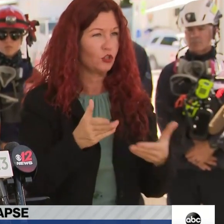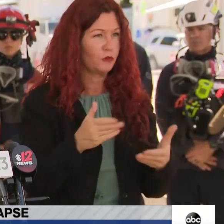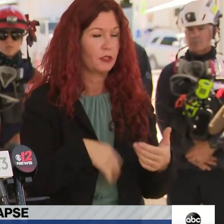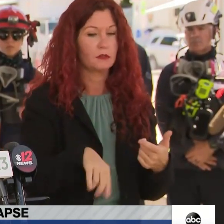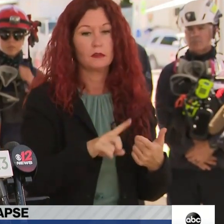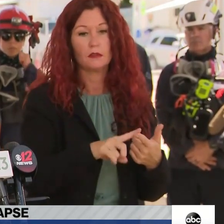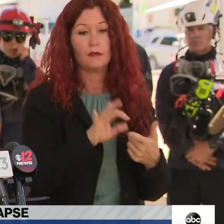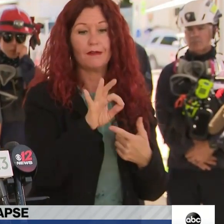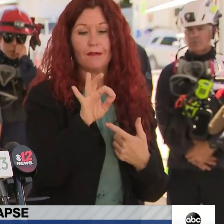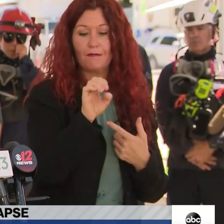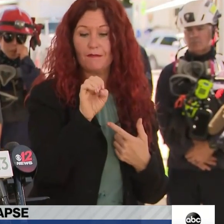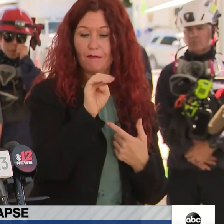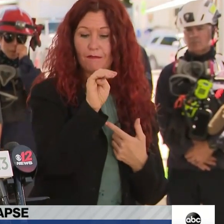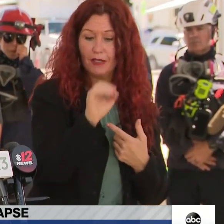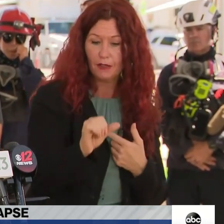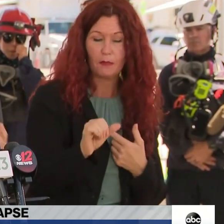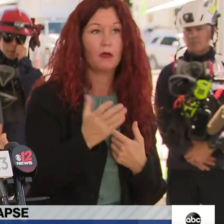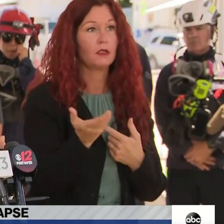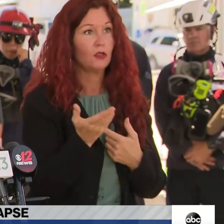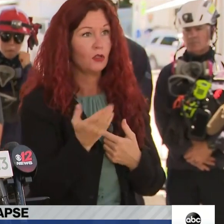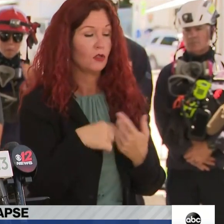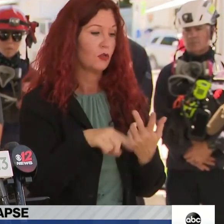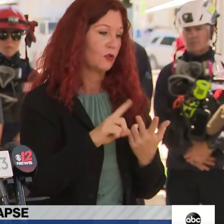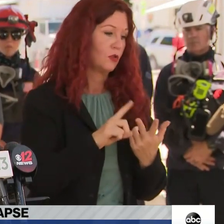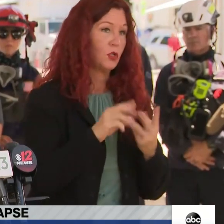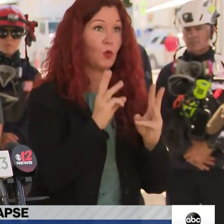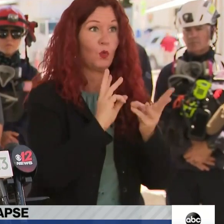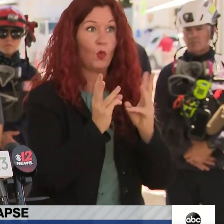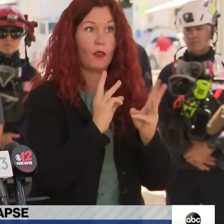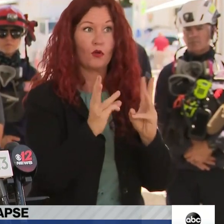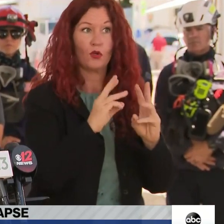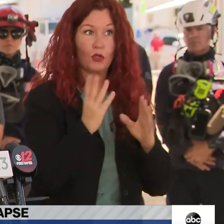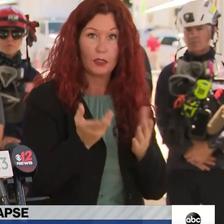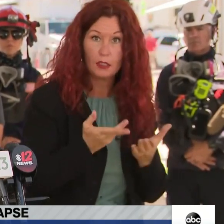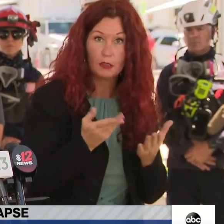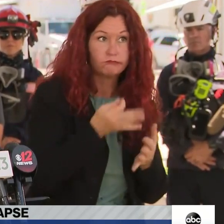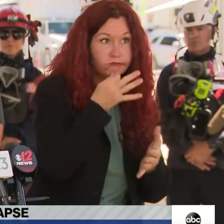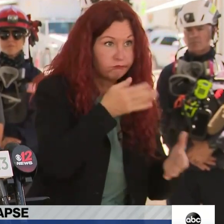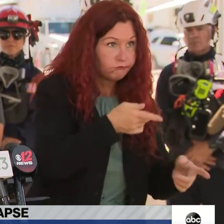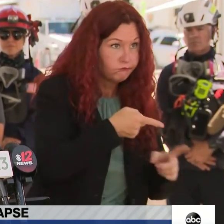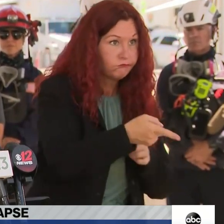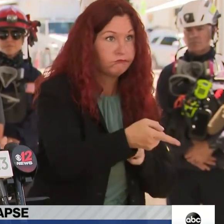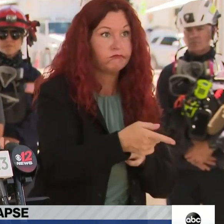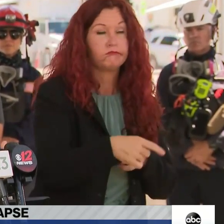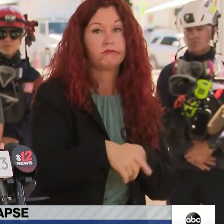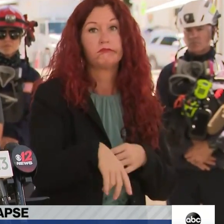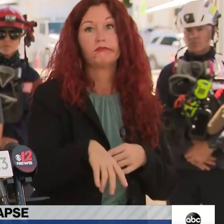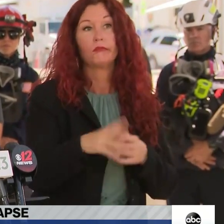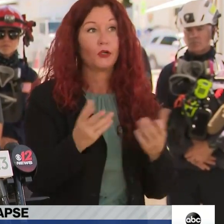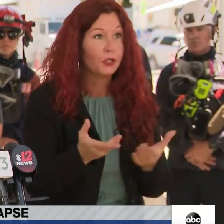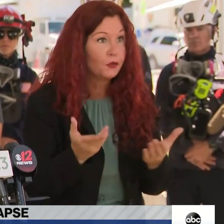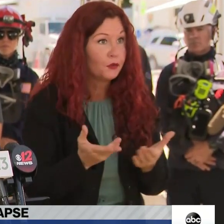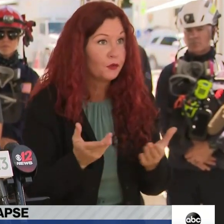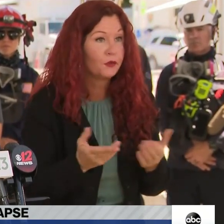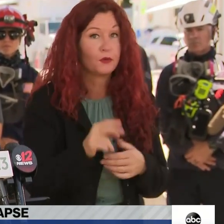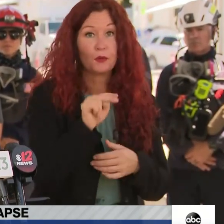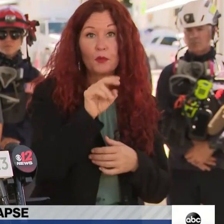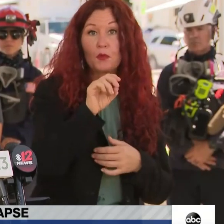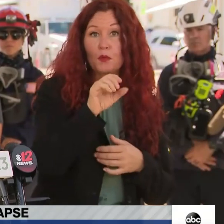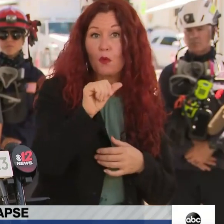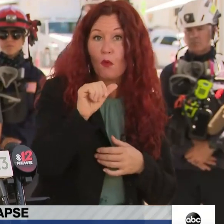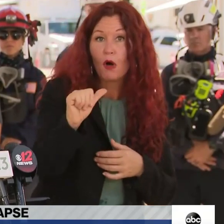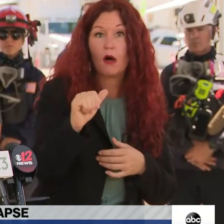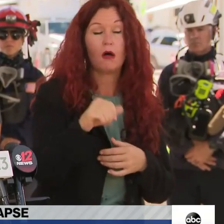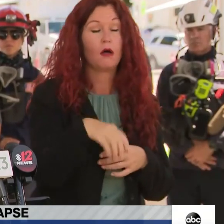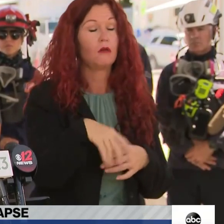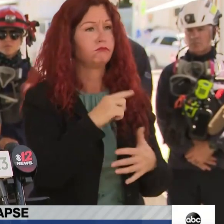federal sources, all the state sources, we have our Weather Bureau, and of course our numerous county departments that are on site working around the clock.